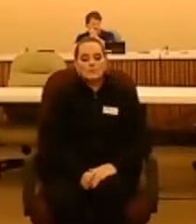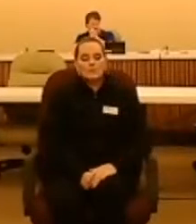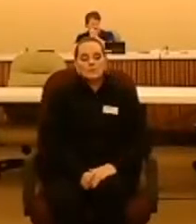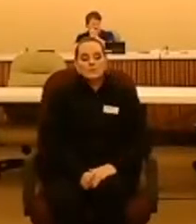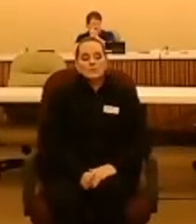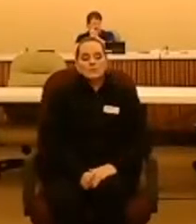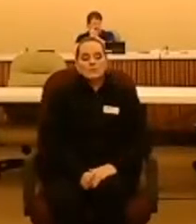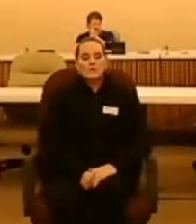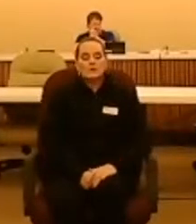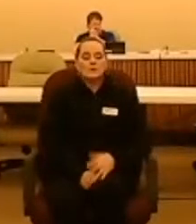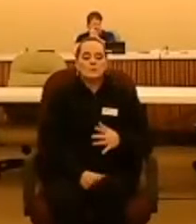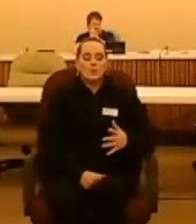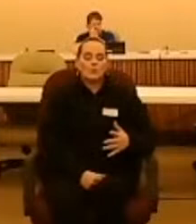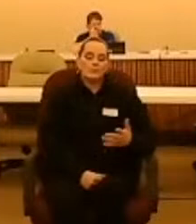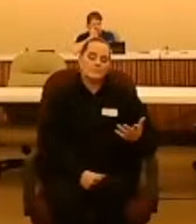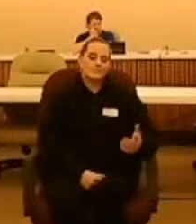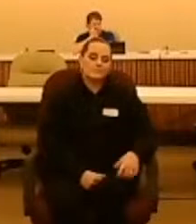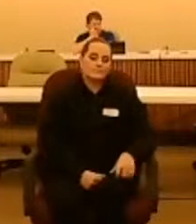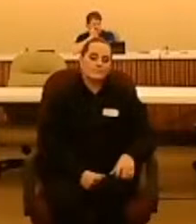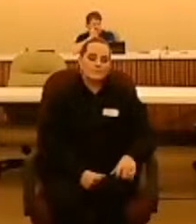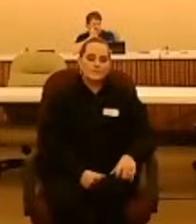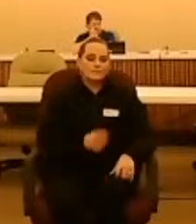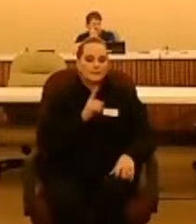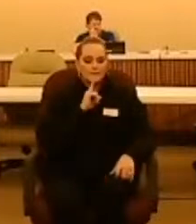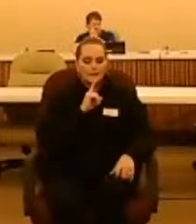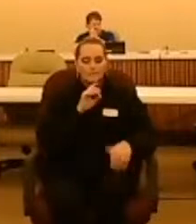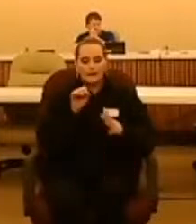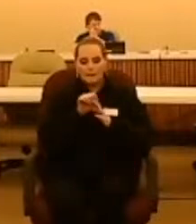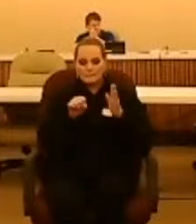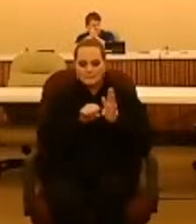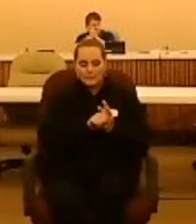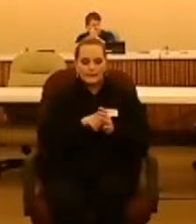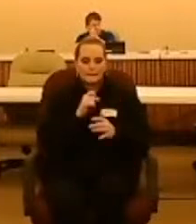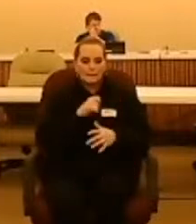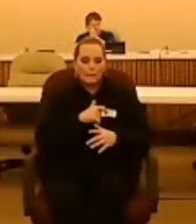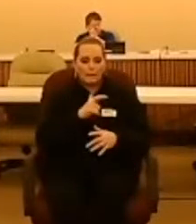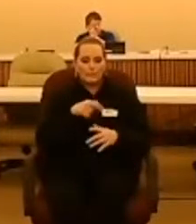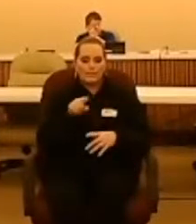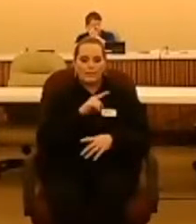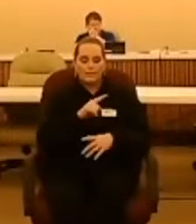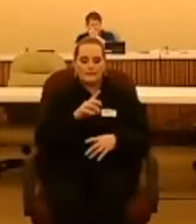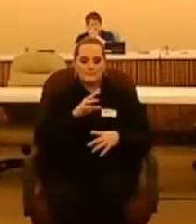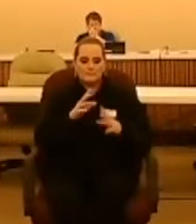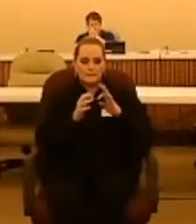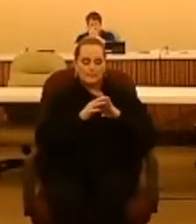Ultimately it's going to be up to the state and what their formulas say.